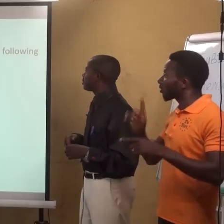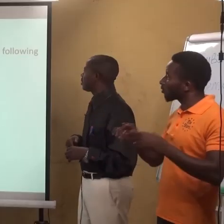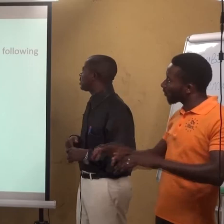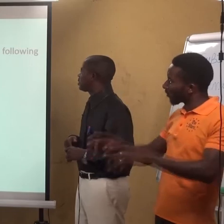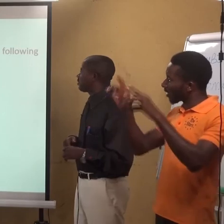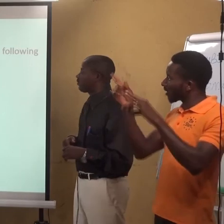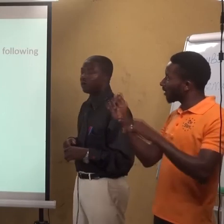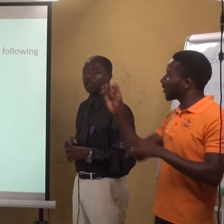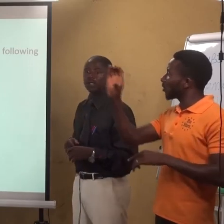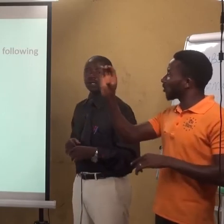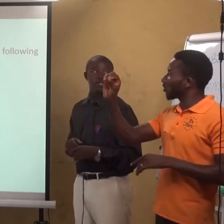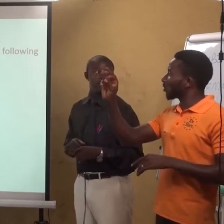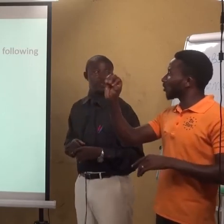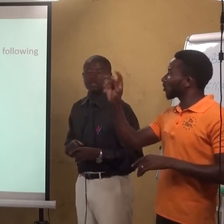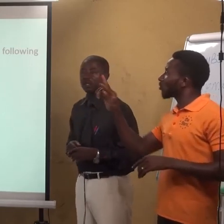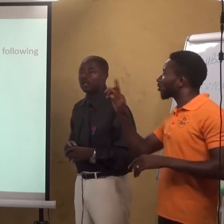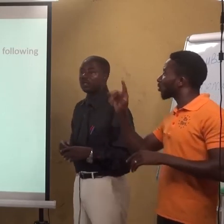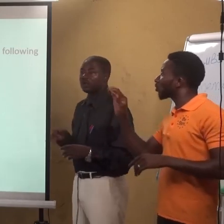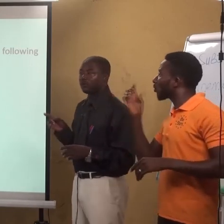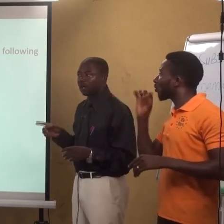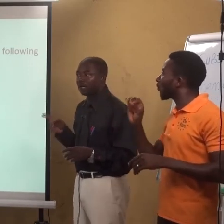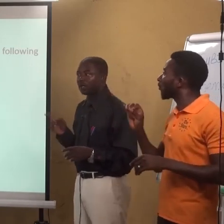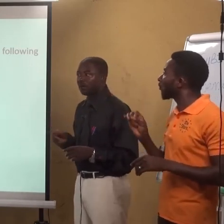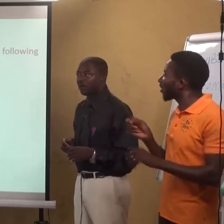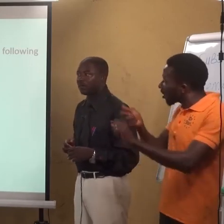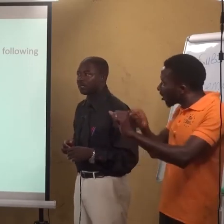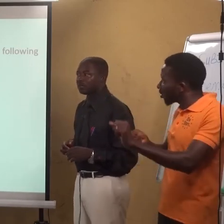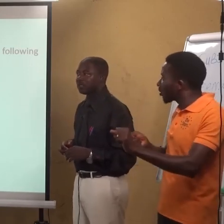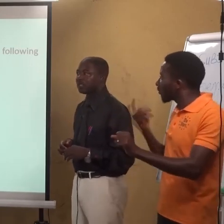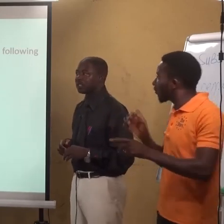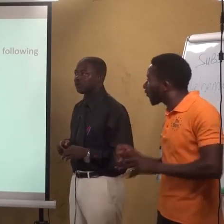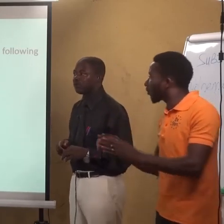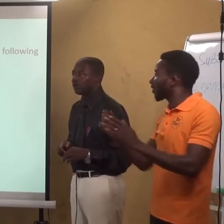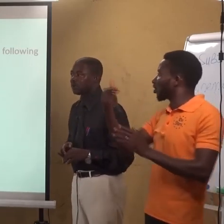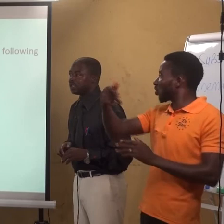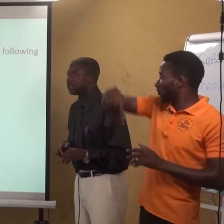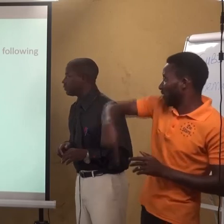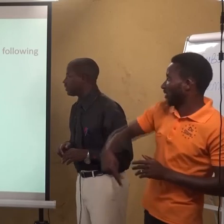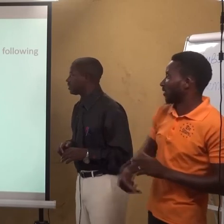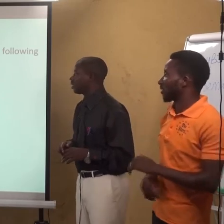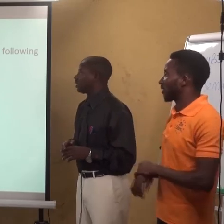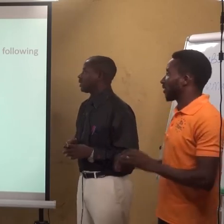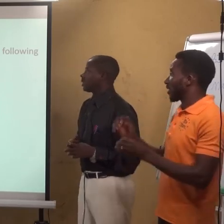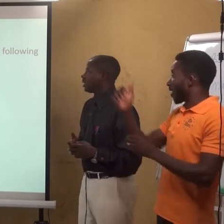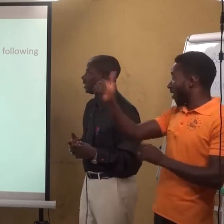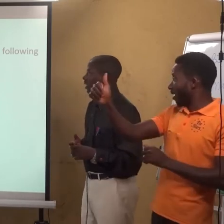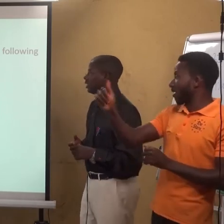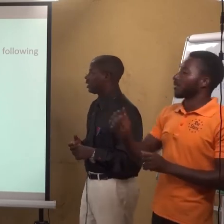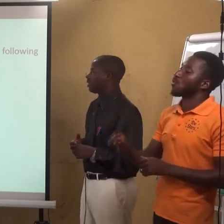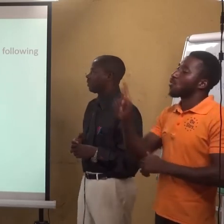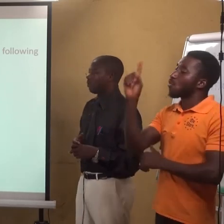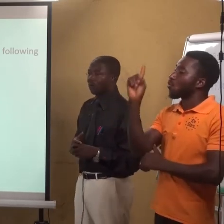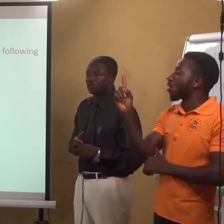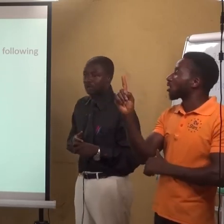common ratio in each of the following GPs. Find the common ratio in each of the following GPs.